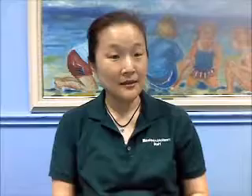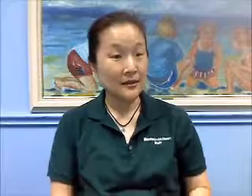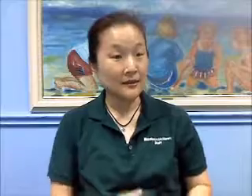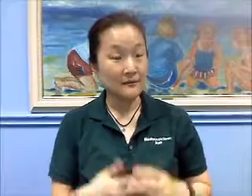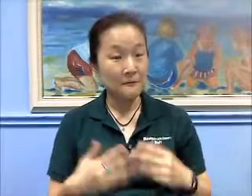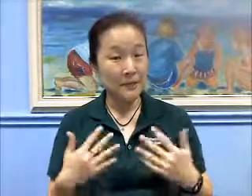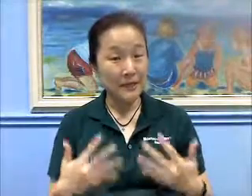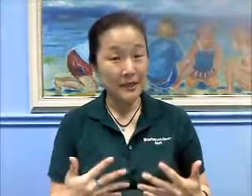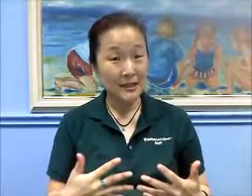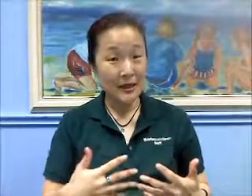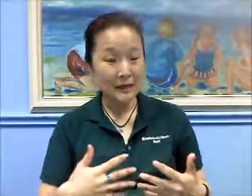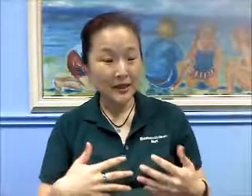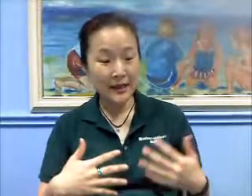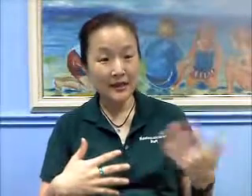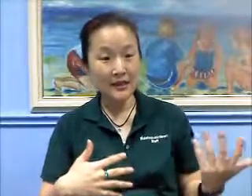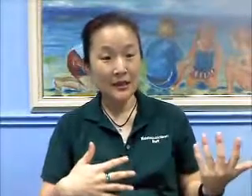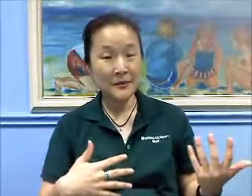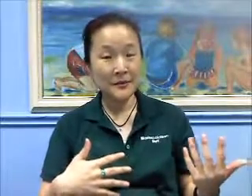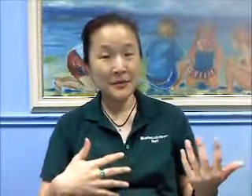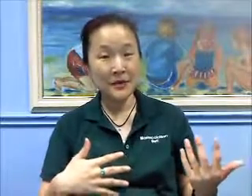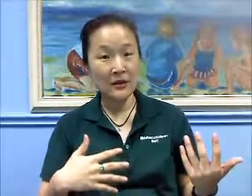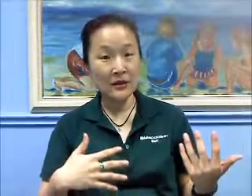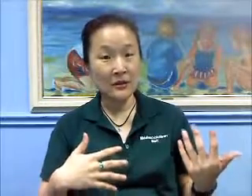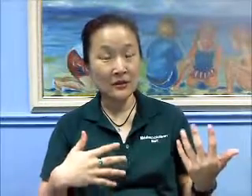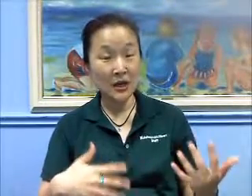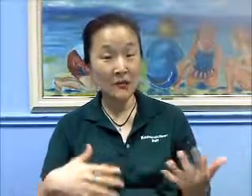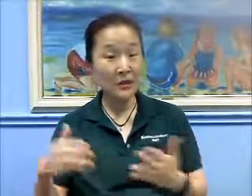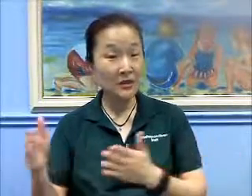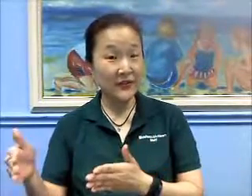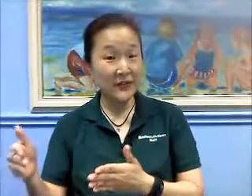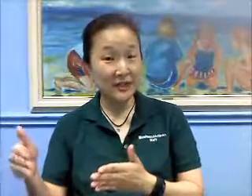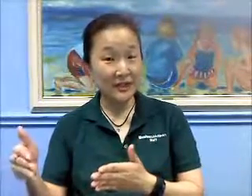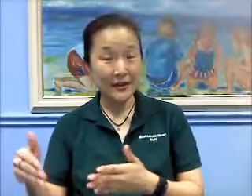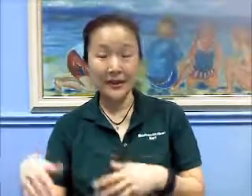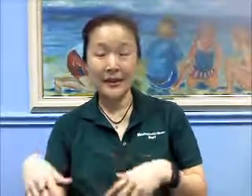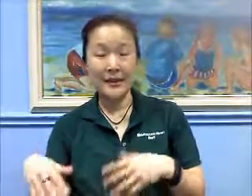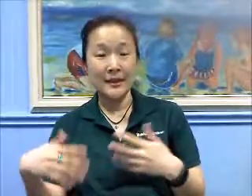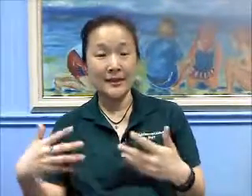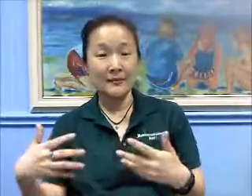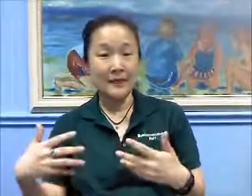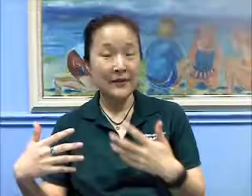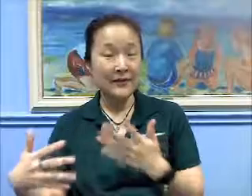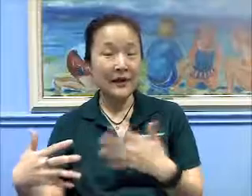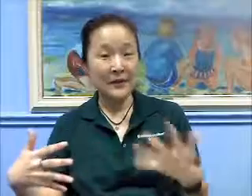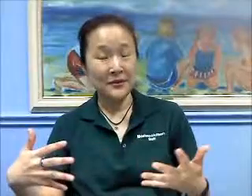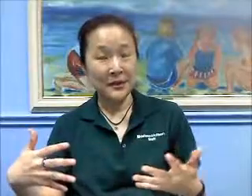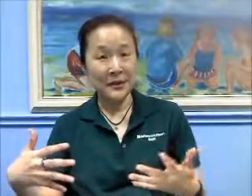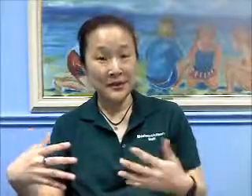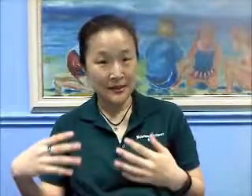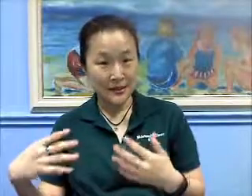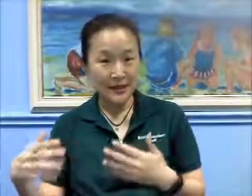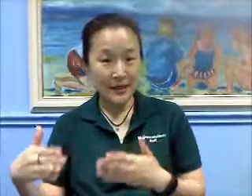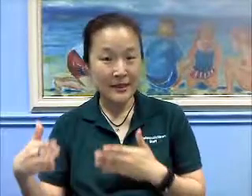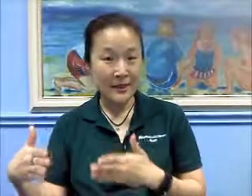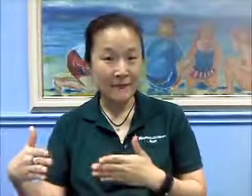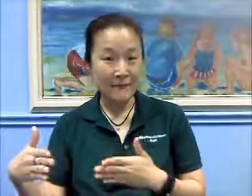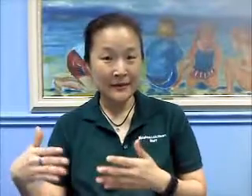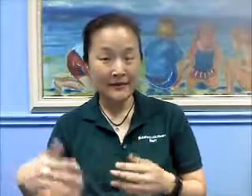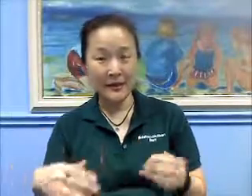And for today's topic, last time you learned about how time goes first, and then everything after that is in that time frame. And